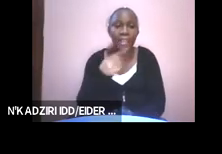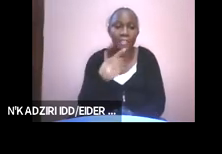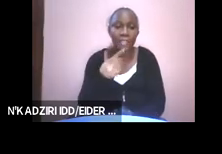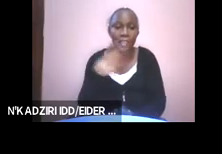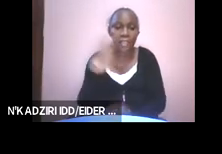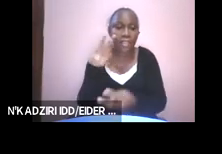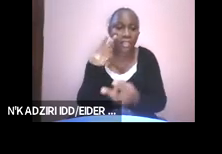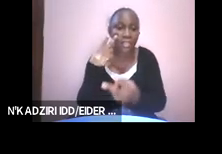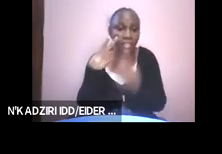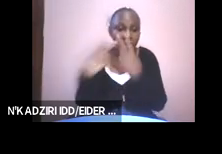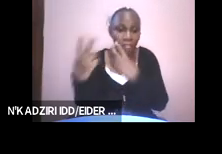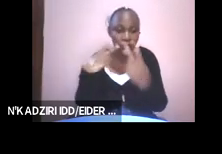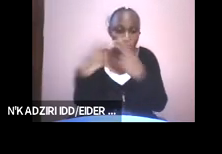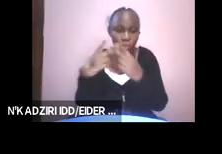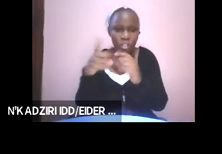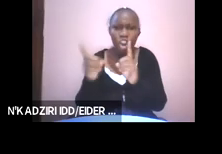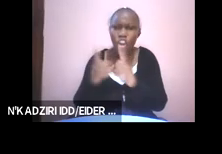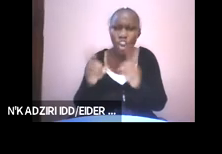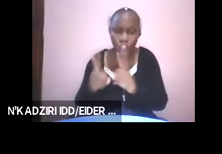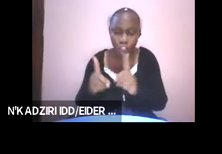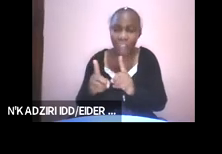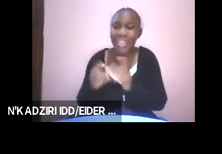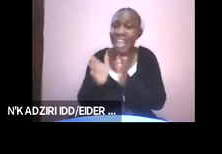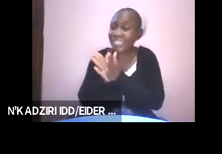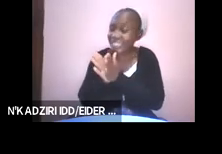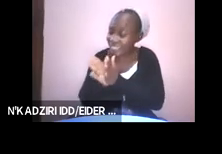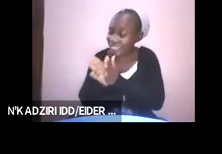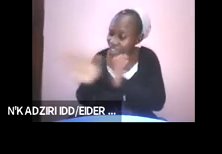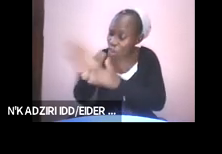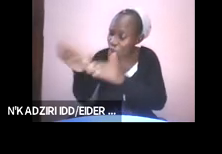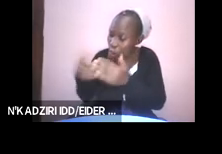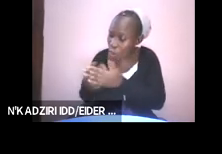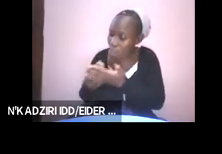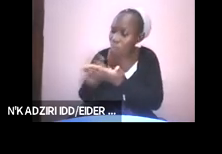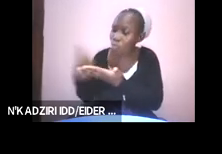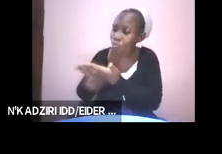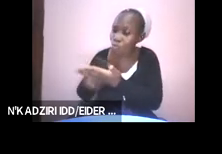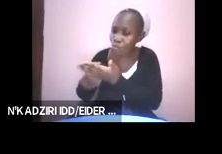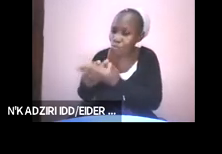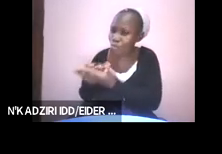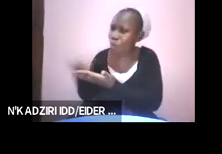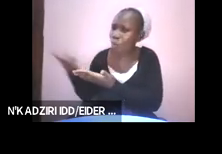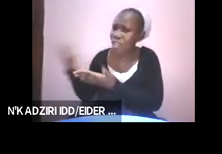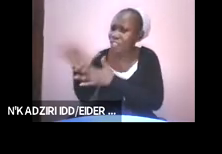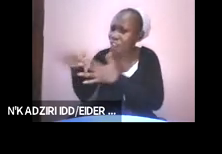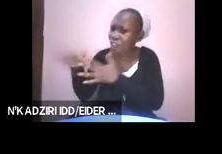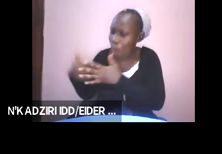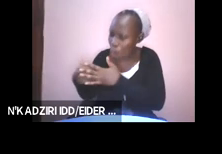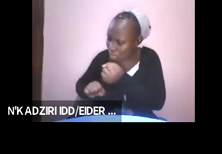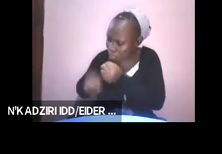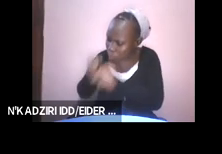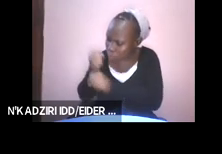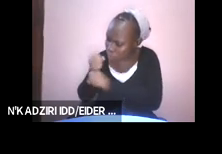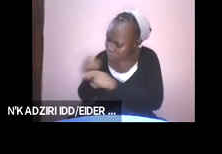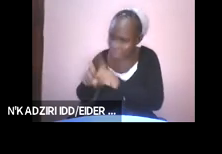world. So it's good also to make that observation that we have